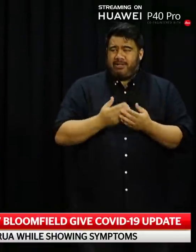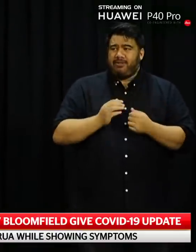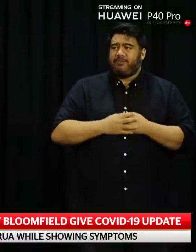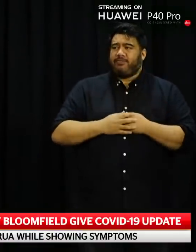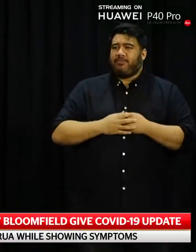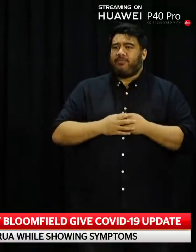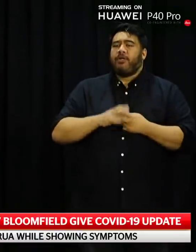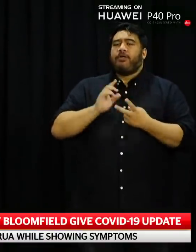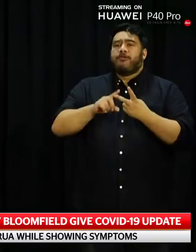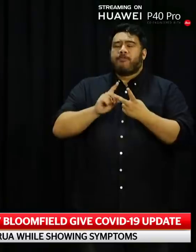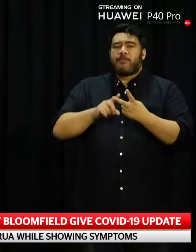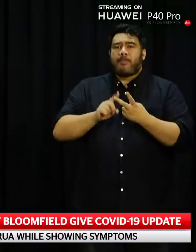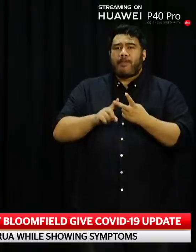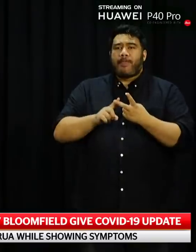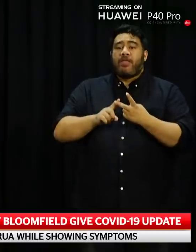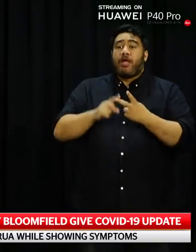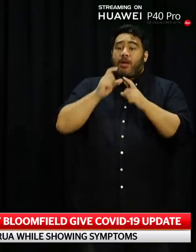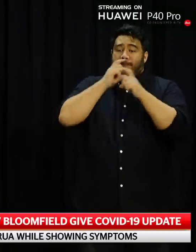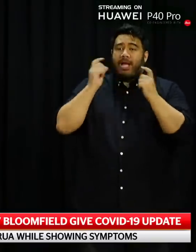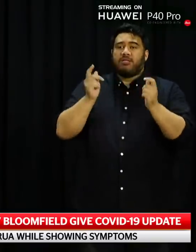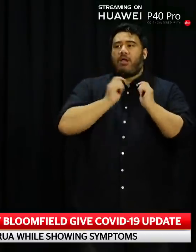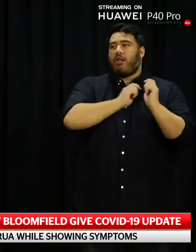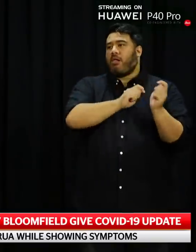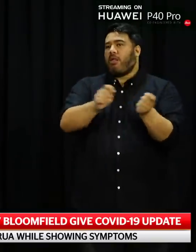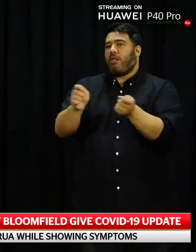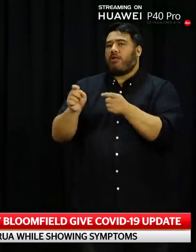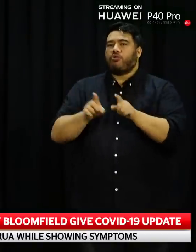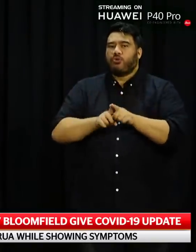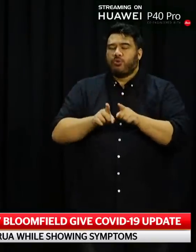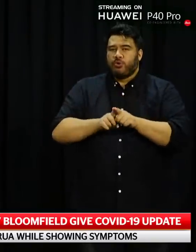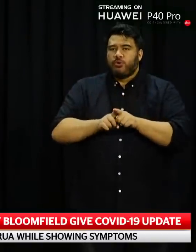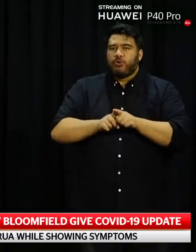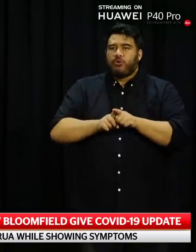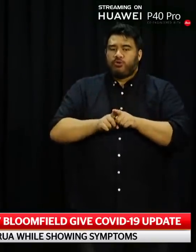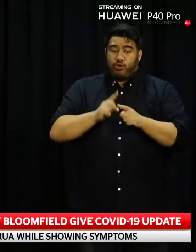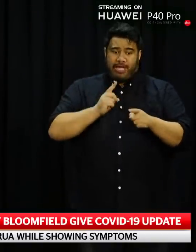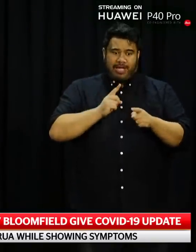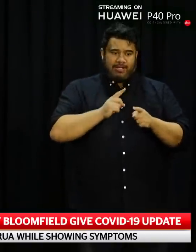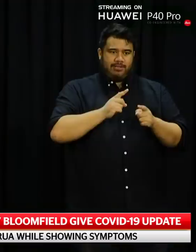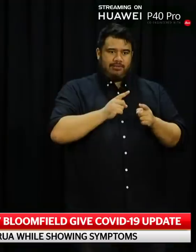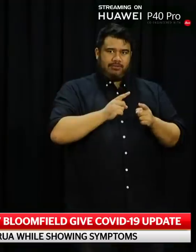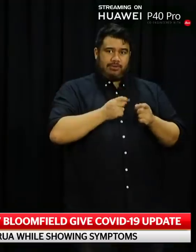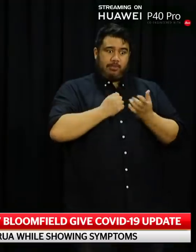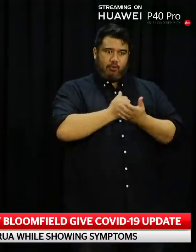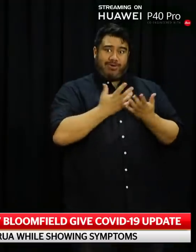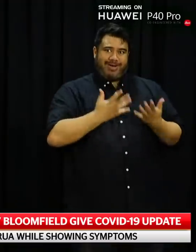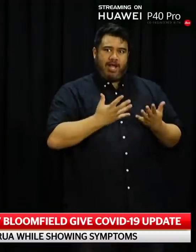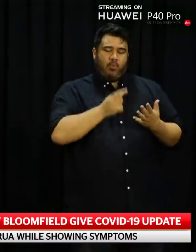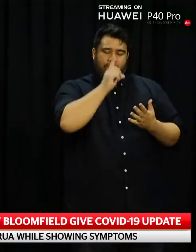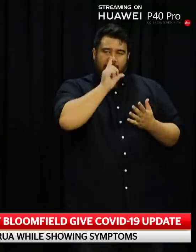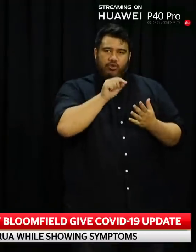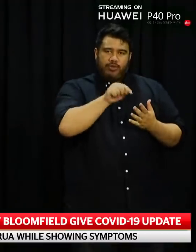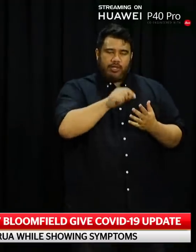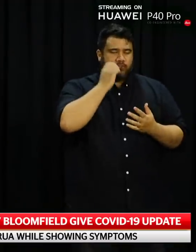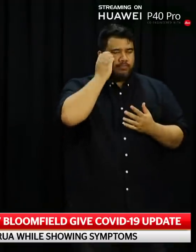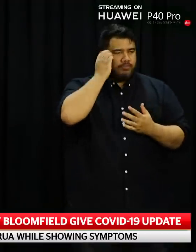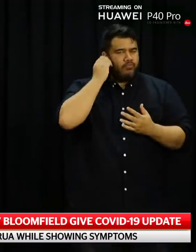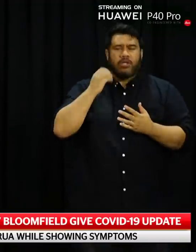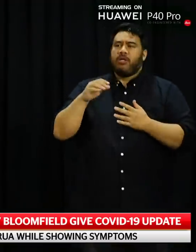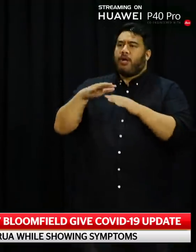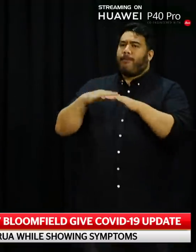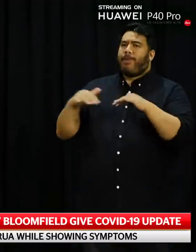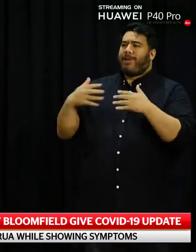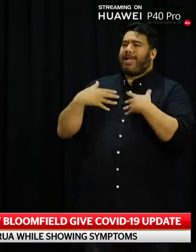extra measures like distribution of masks within those. So that immediate support. We also, for our public health units, they have the ability